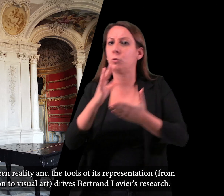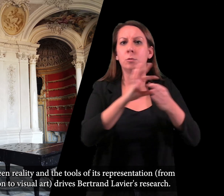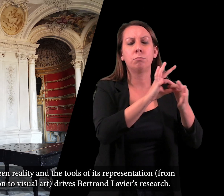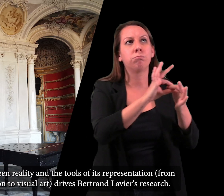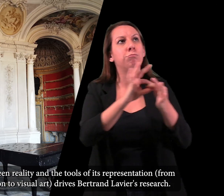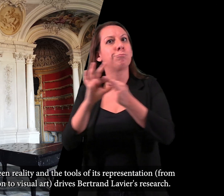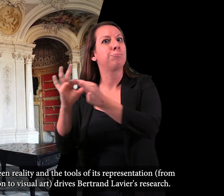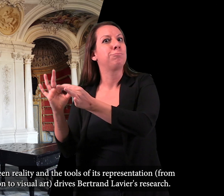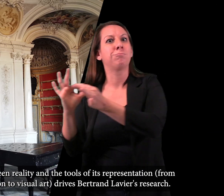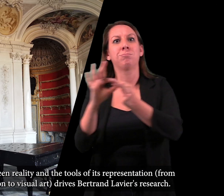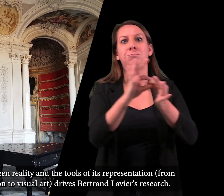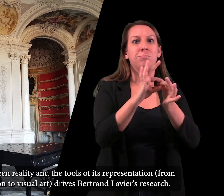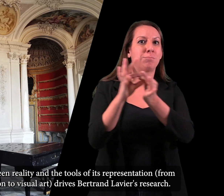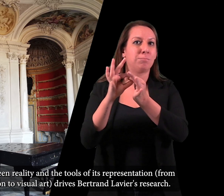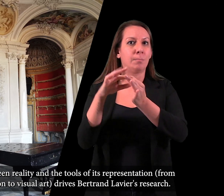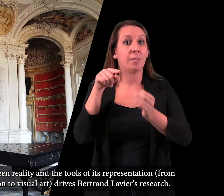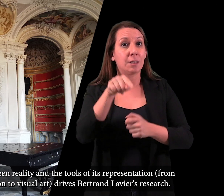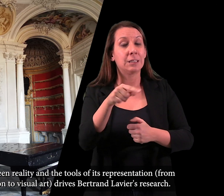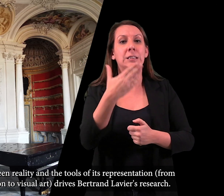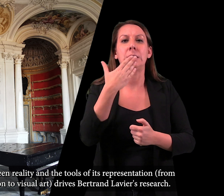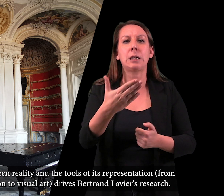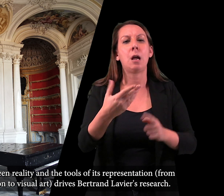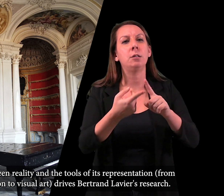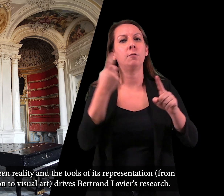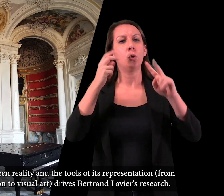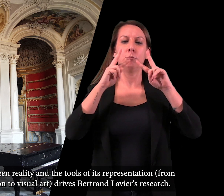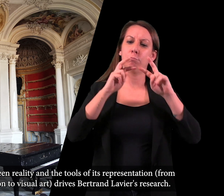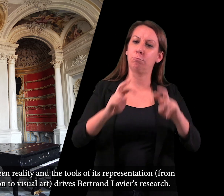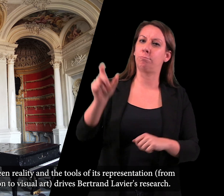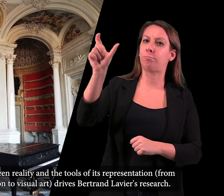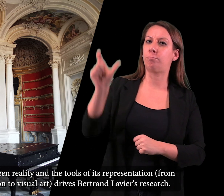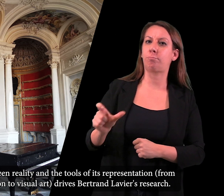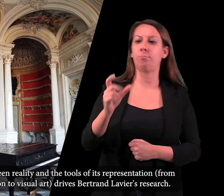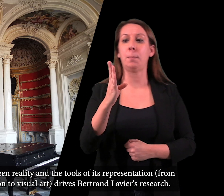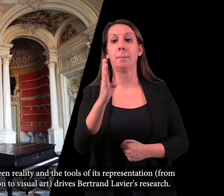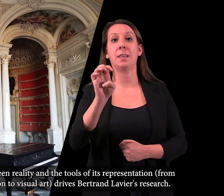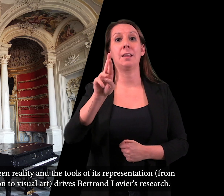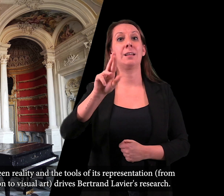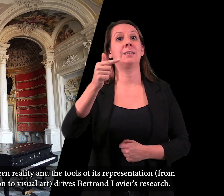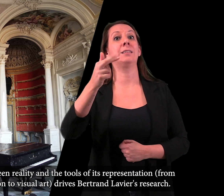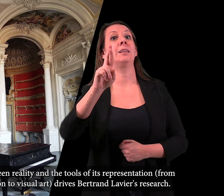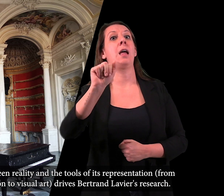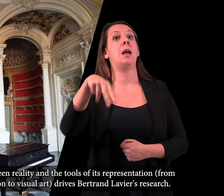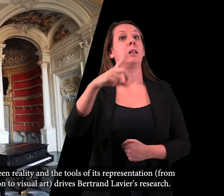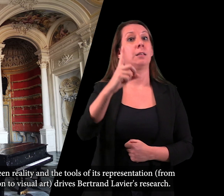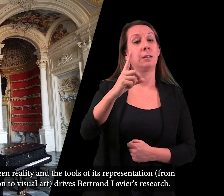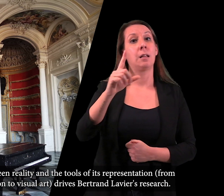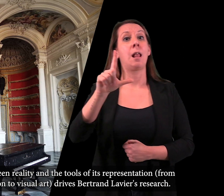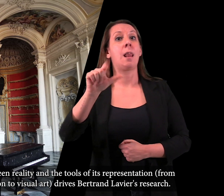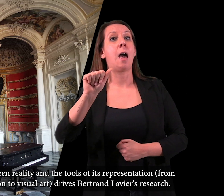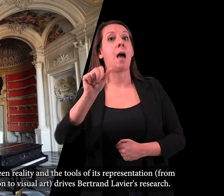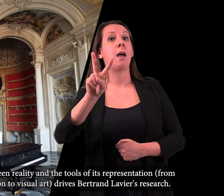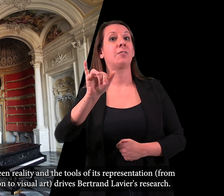The relationship between reality and the tools of its representation from verbal